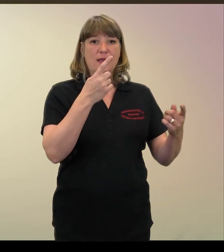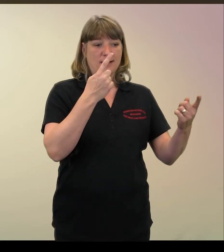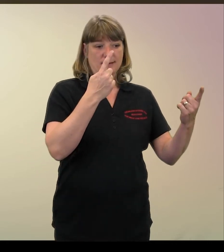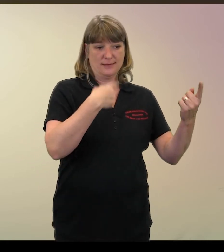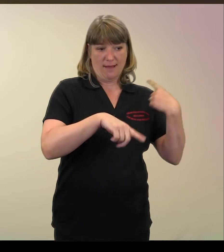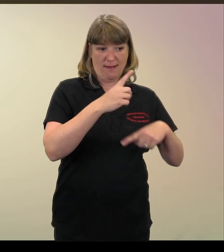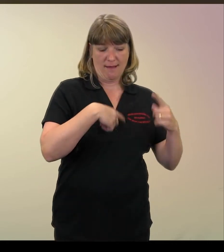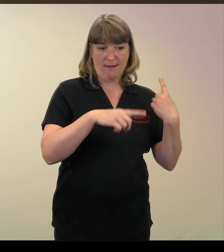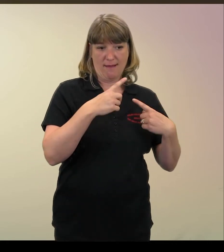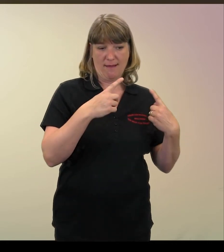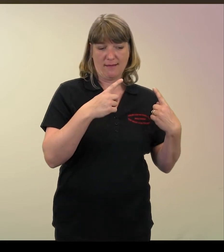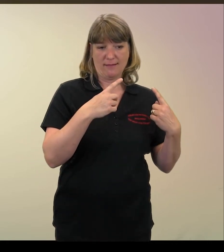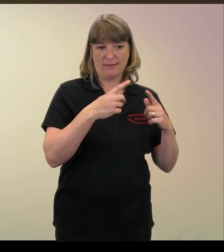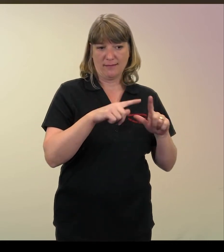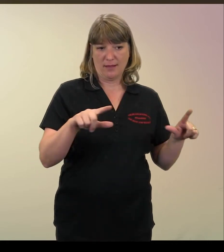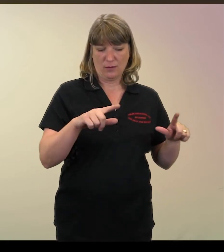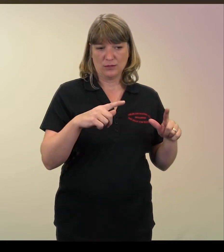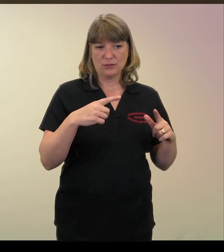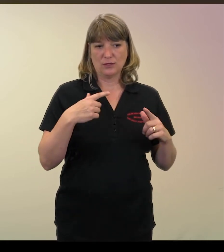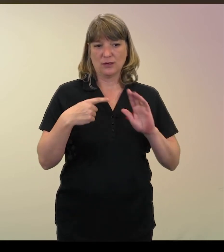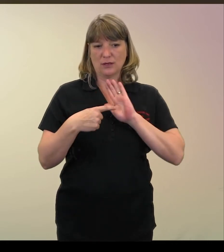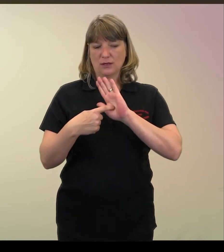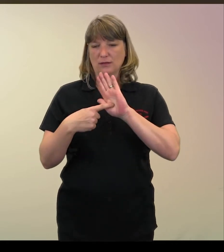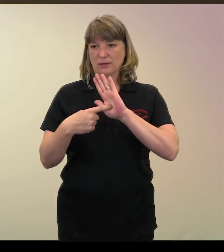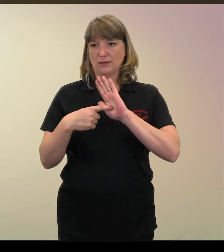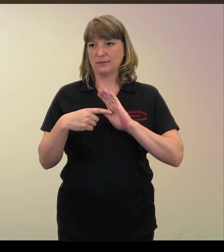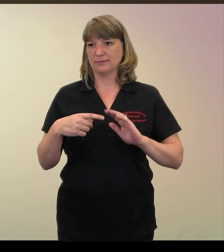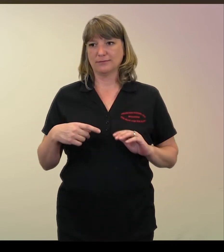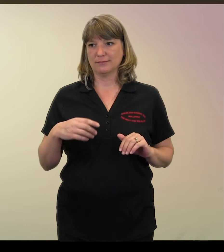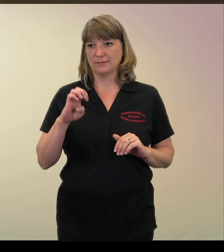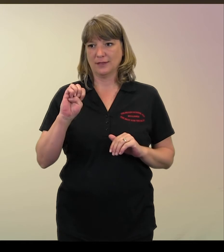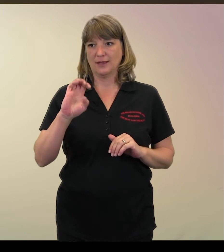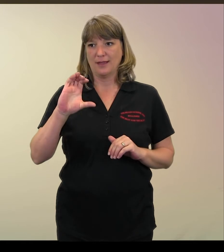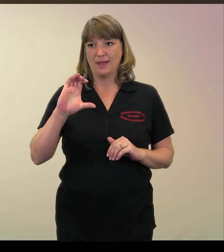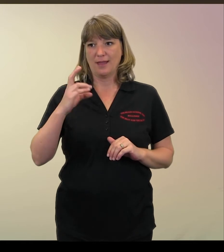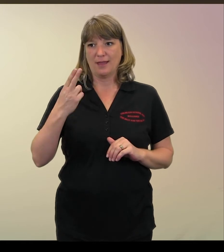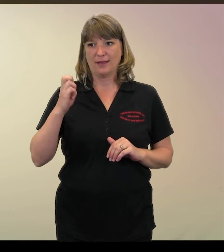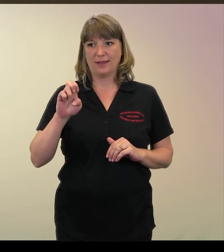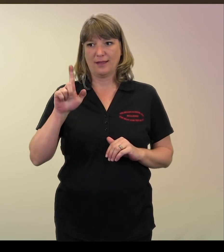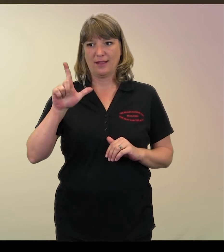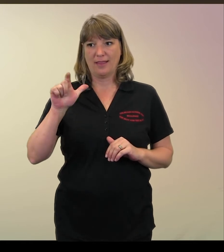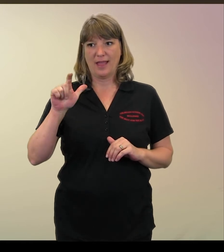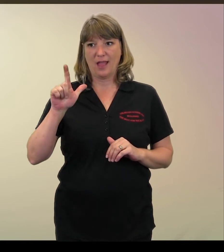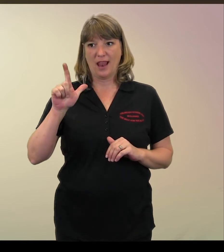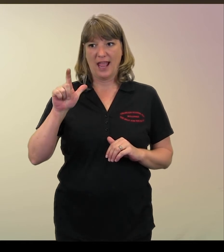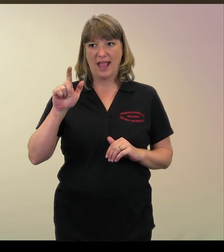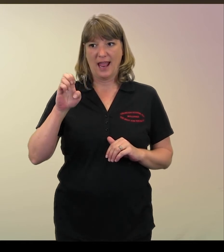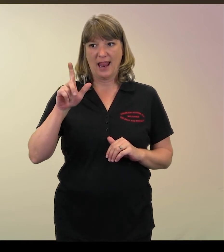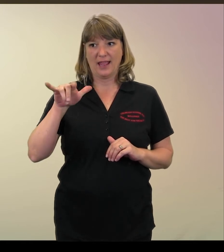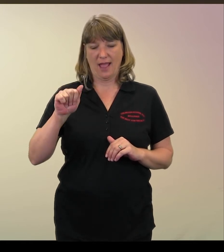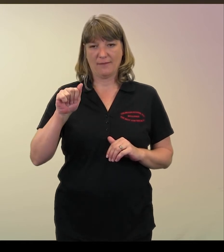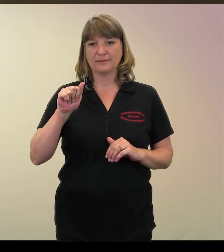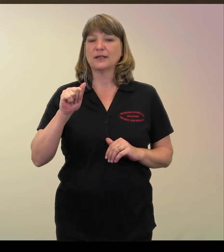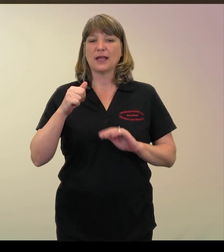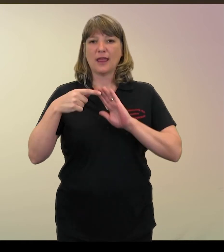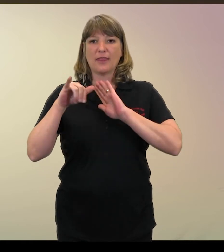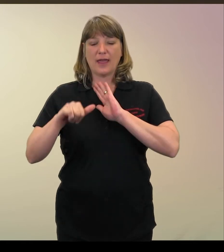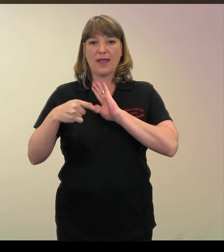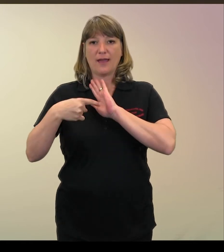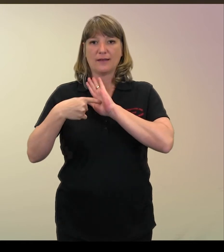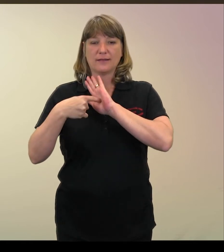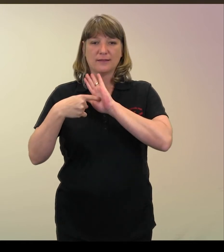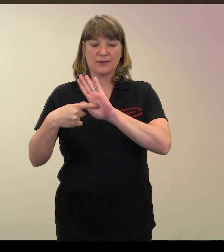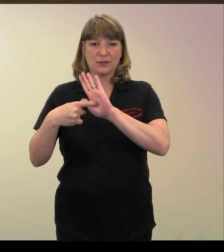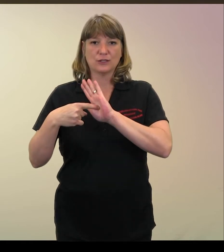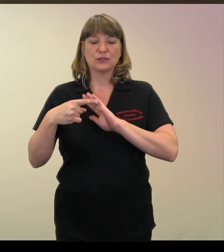spoken speech and sign language, we see something called echolalia, which is a common symptom of autism.